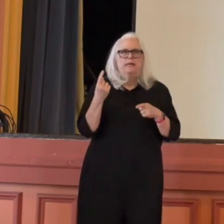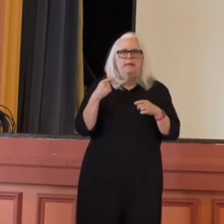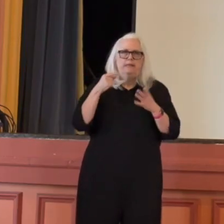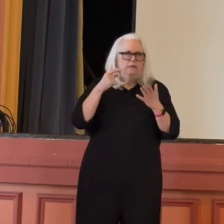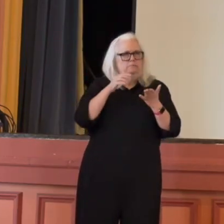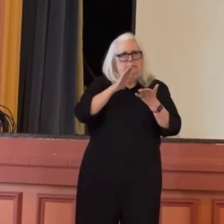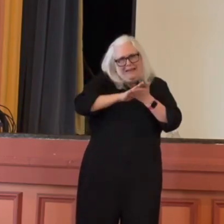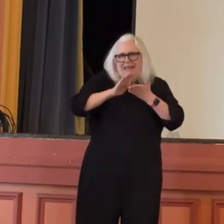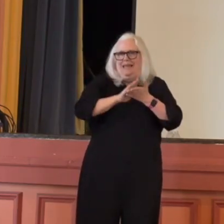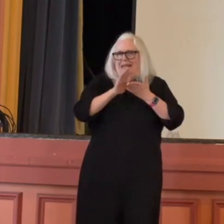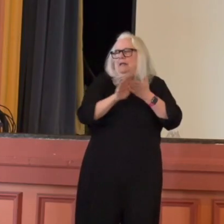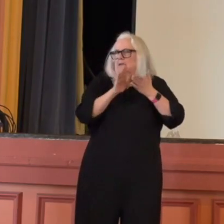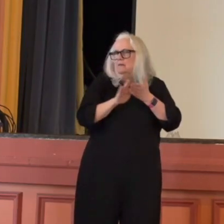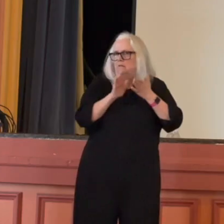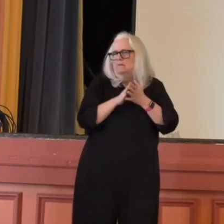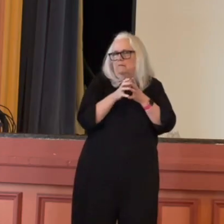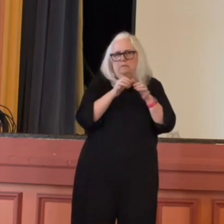installation and during the construction.